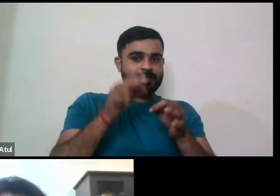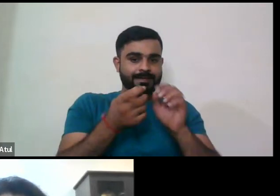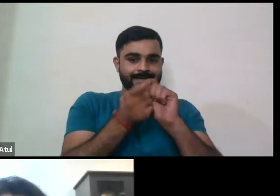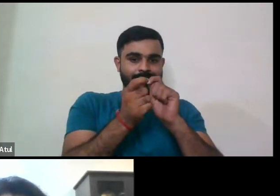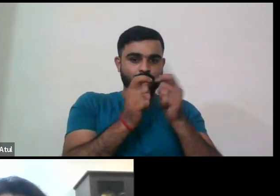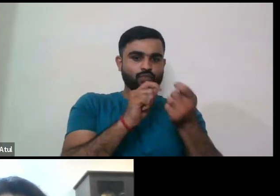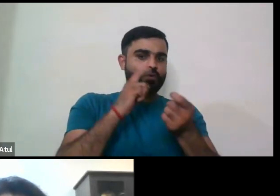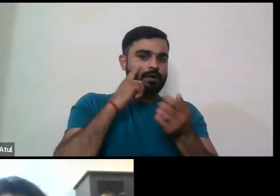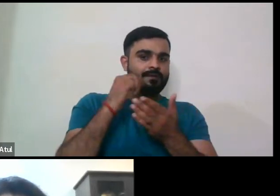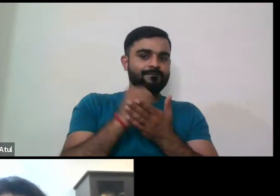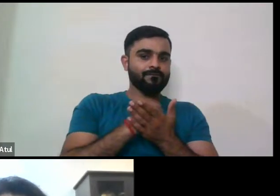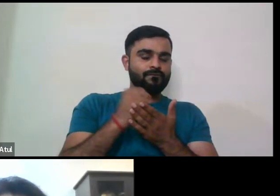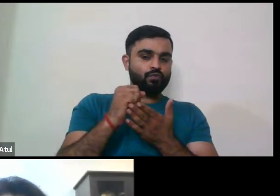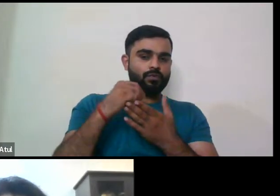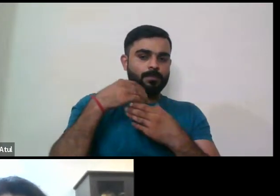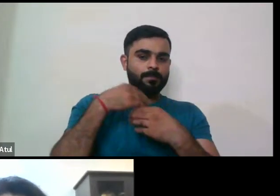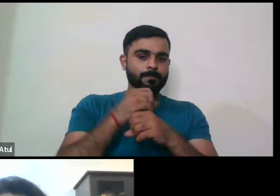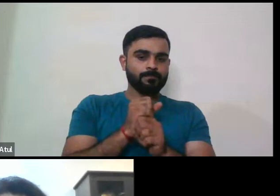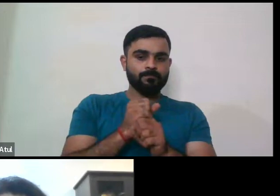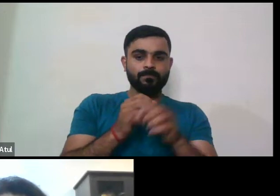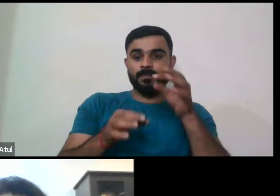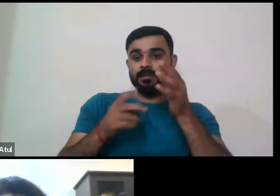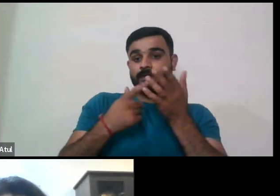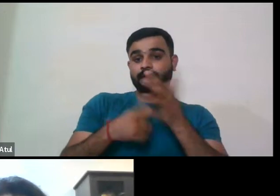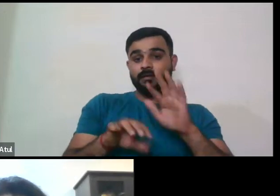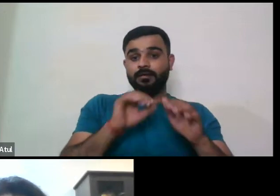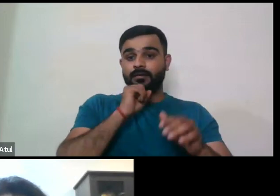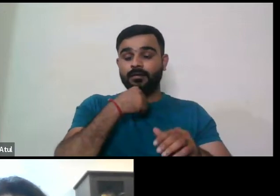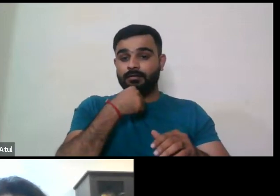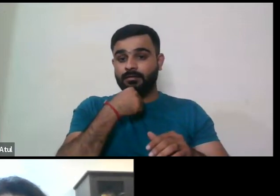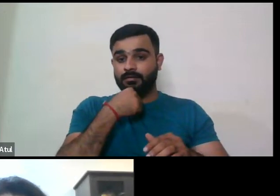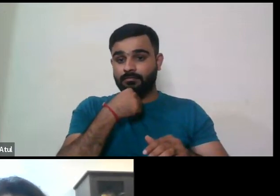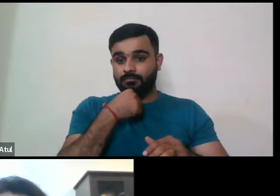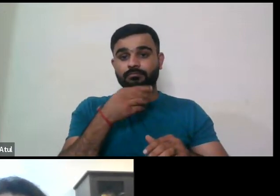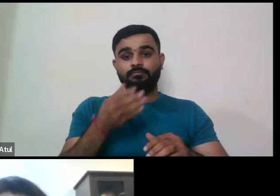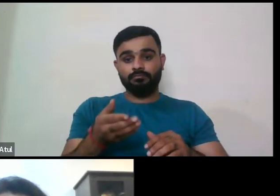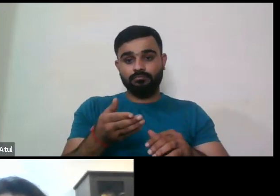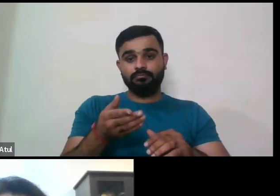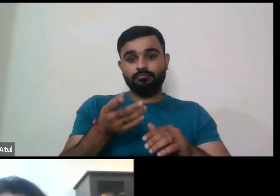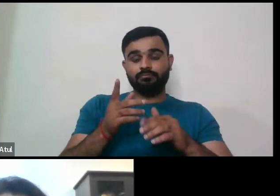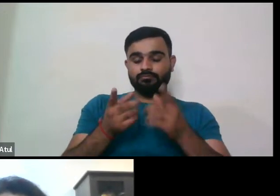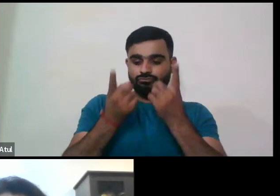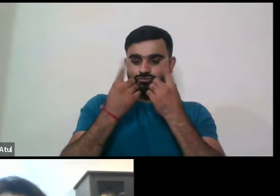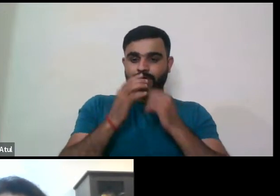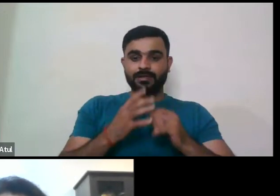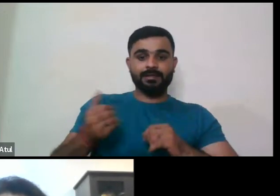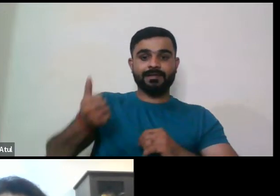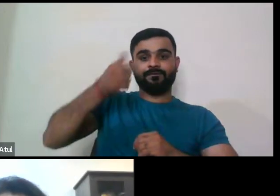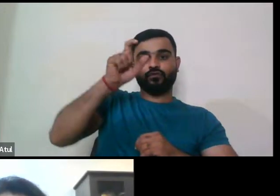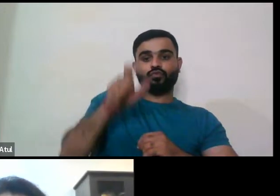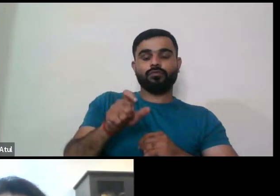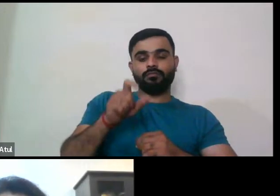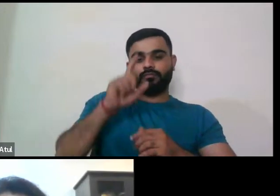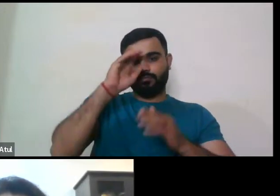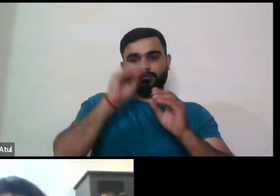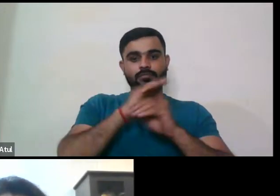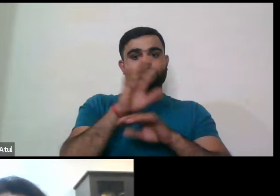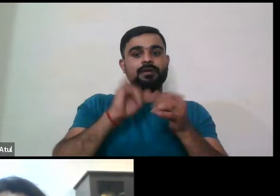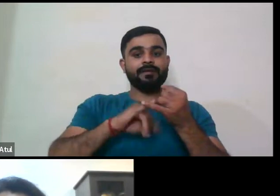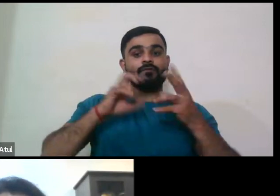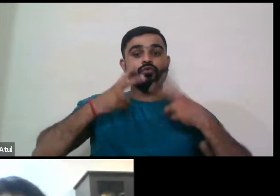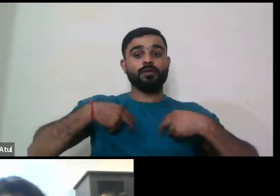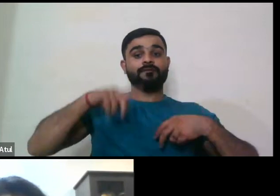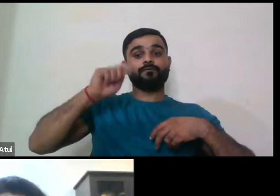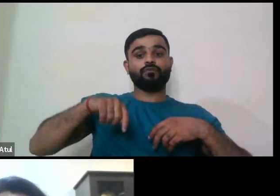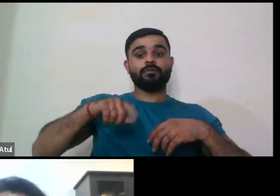where tribunals have been created. Judges retire at the age of they have chairpersons who are former Supreme Court judges who